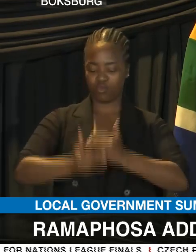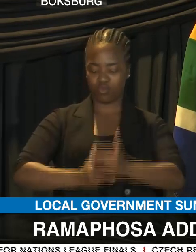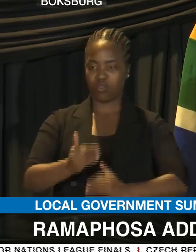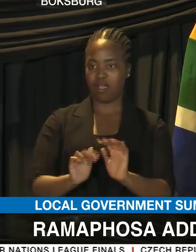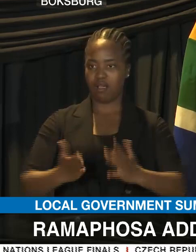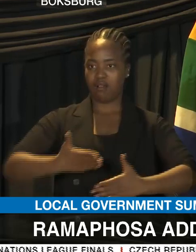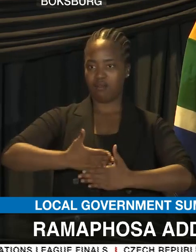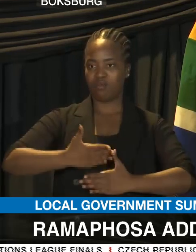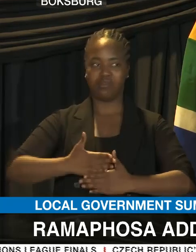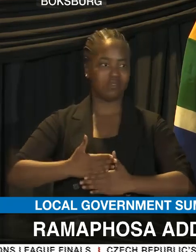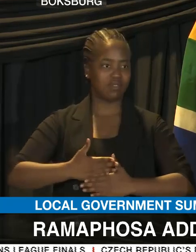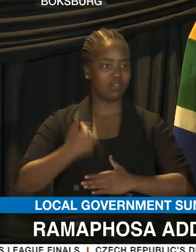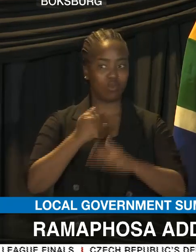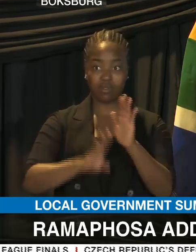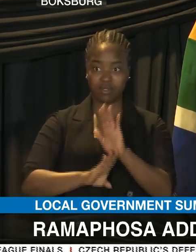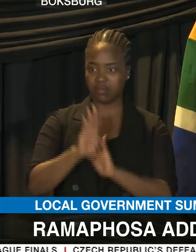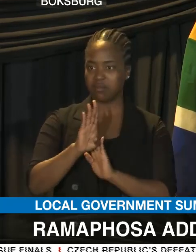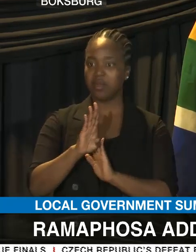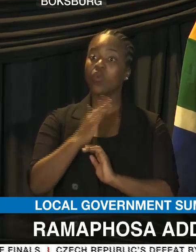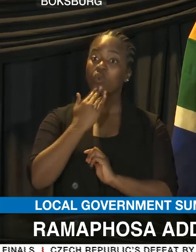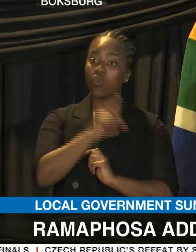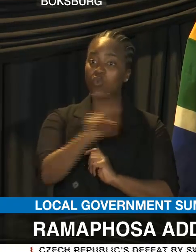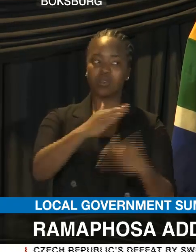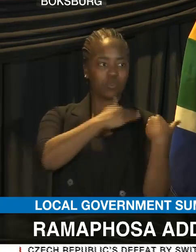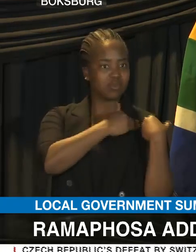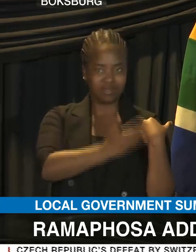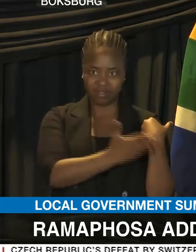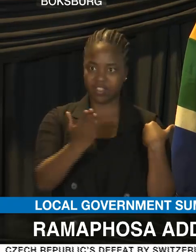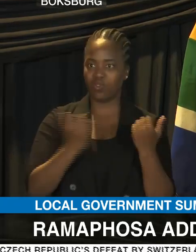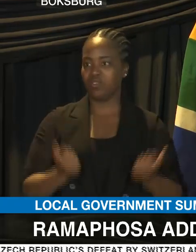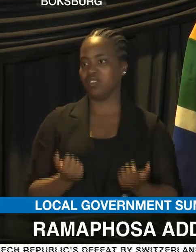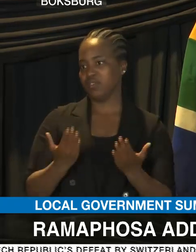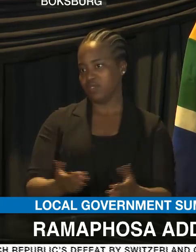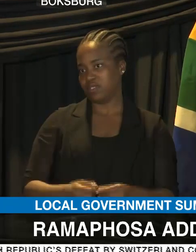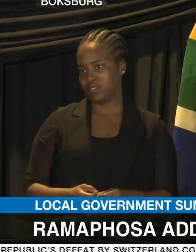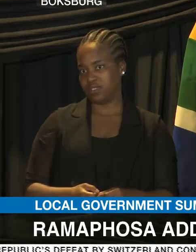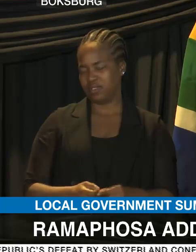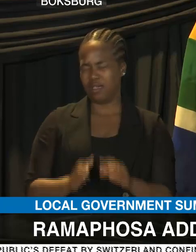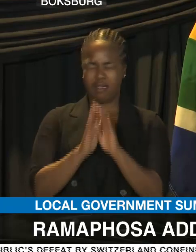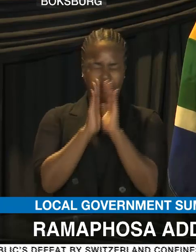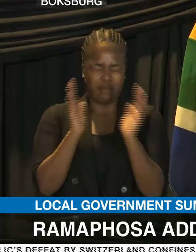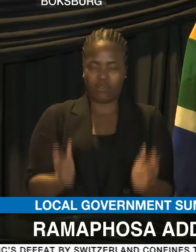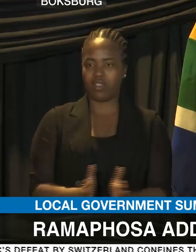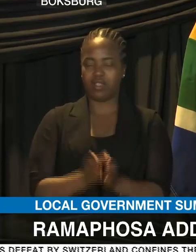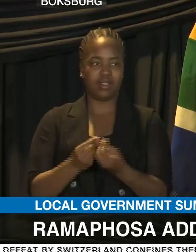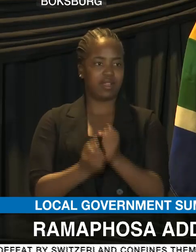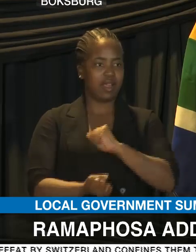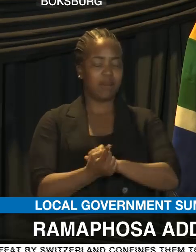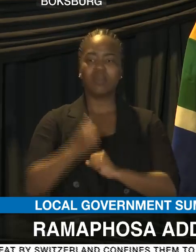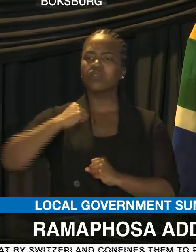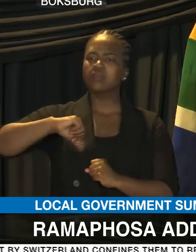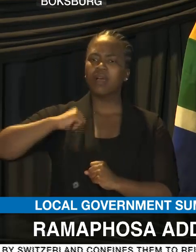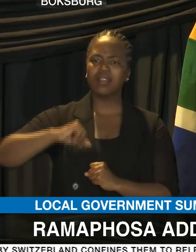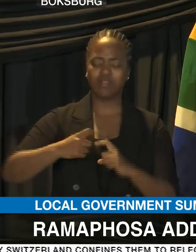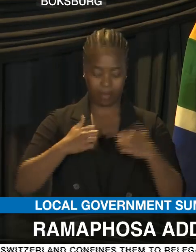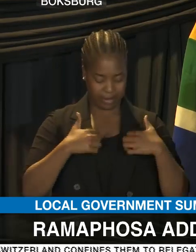process of development, of service delivery, of everything that happens in the municipality from